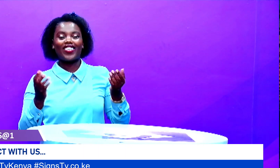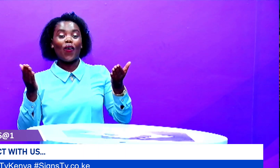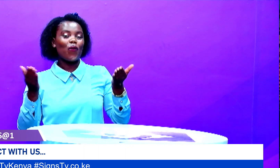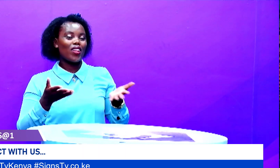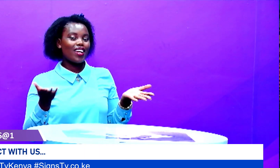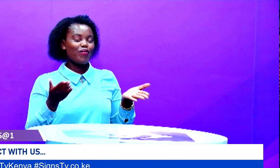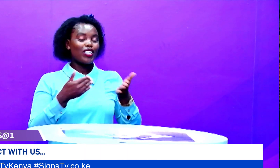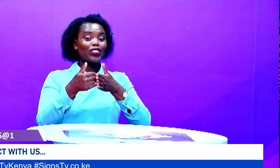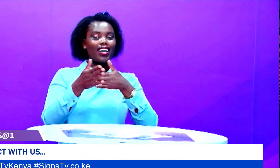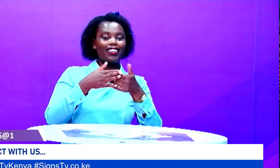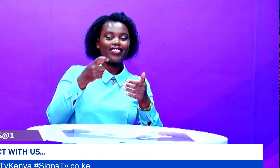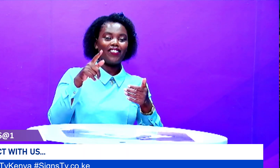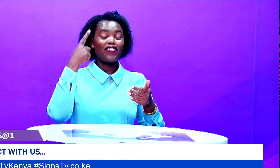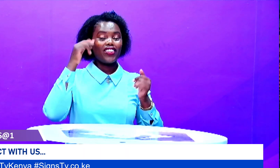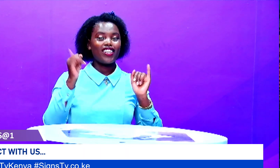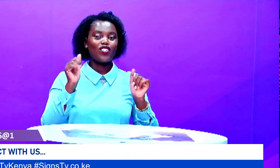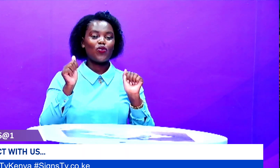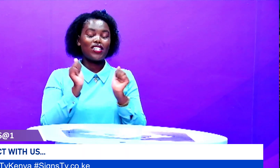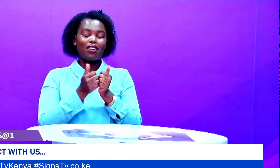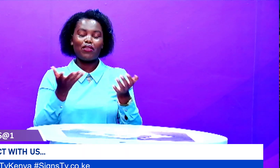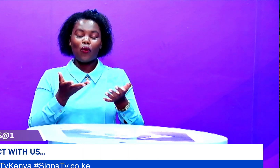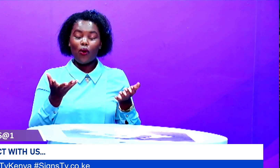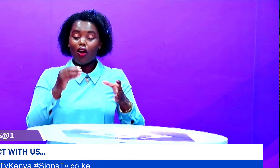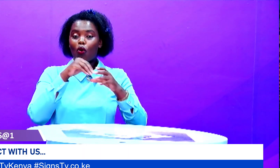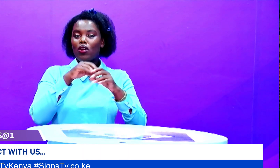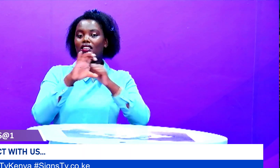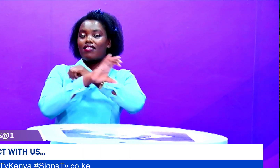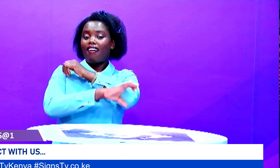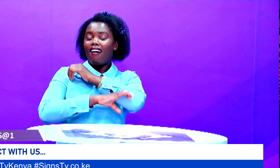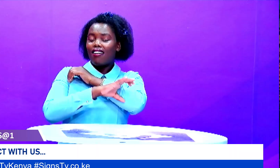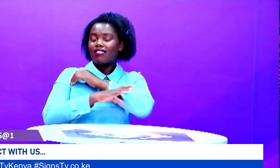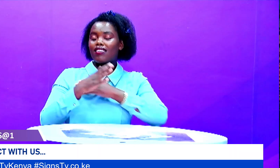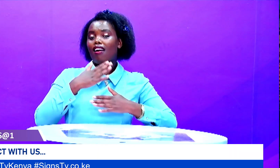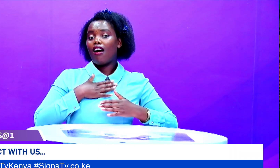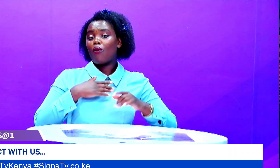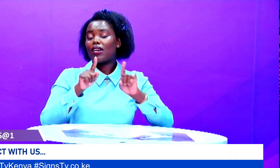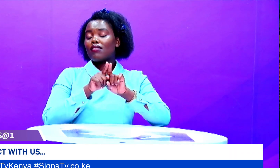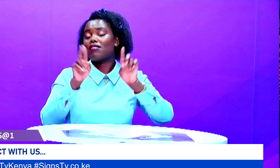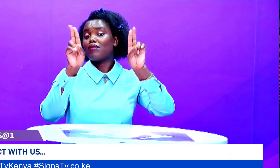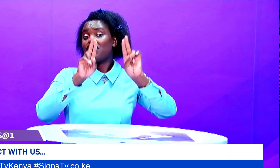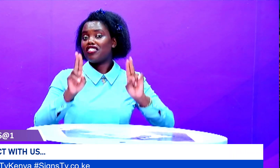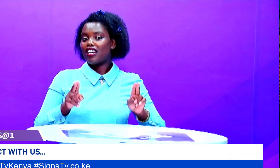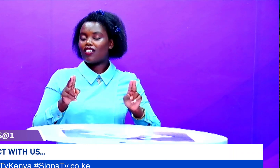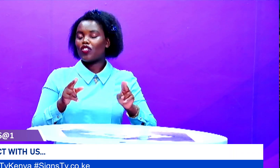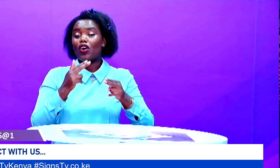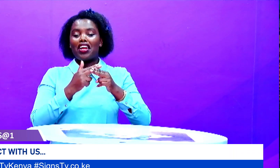Hello viewers, good afternoon. Welcome to Science TV, top of the hour news, what happened in our country and also